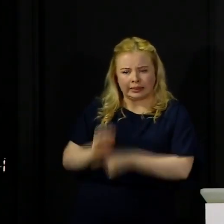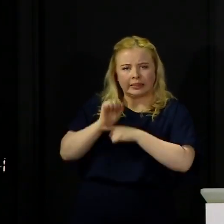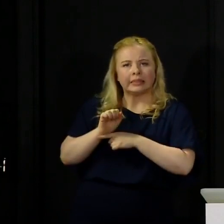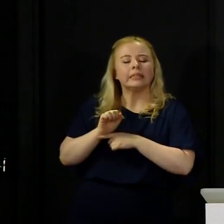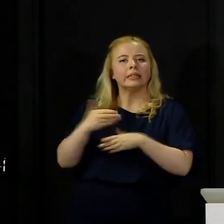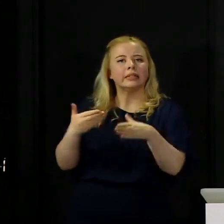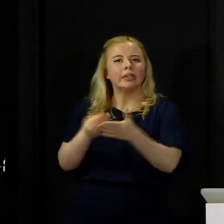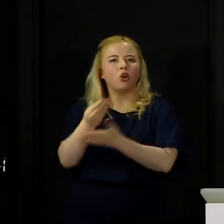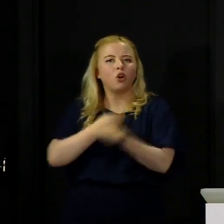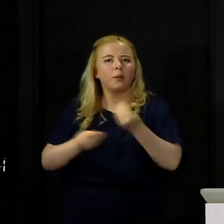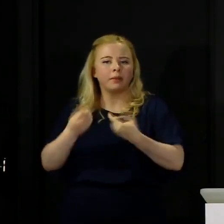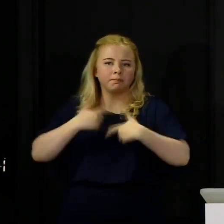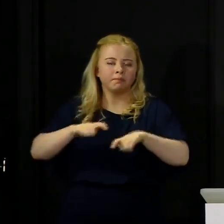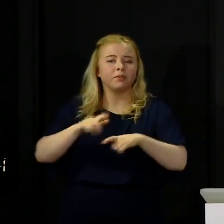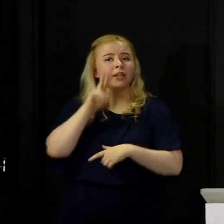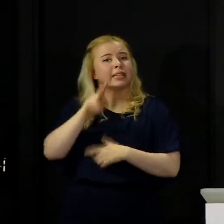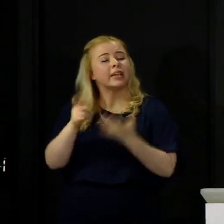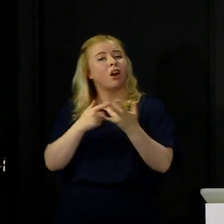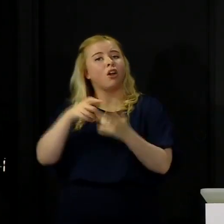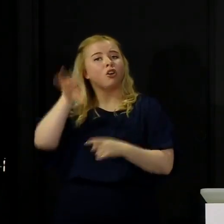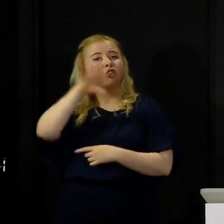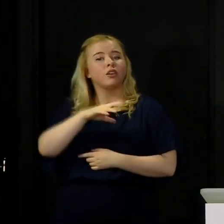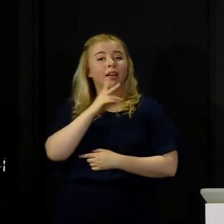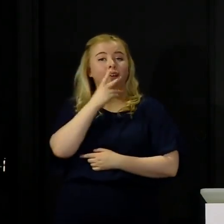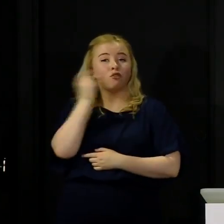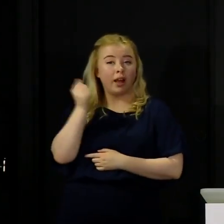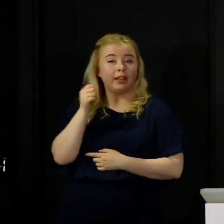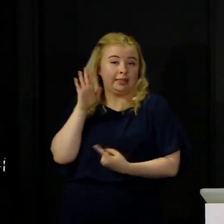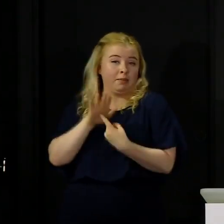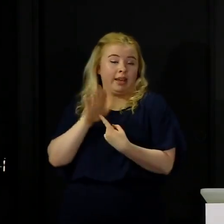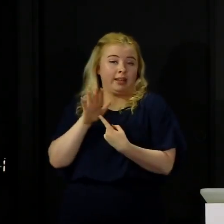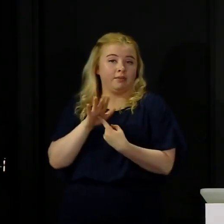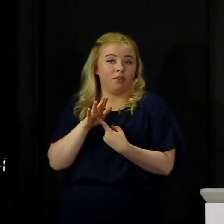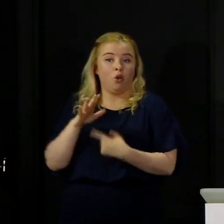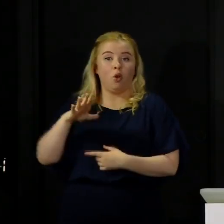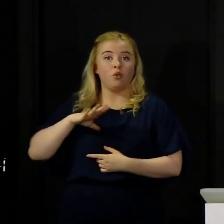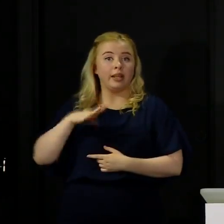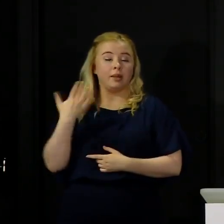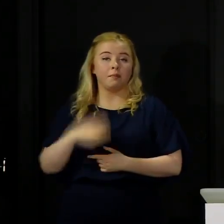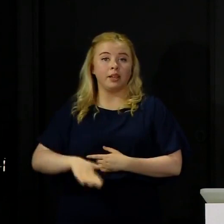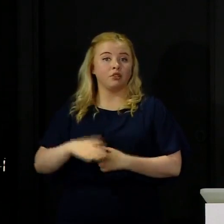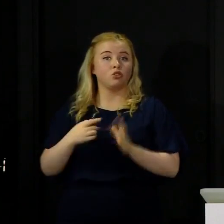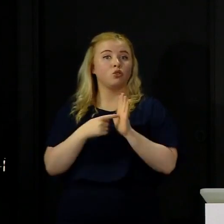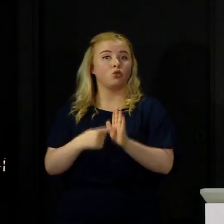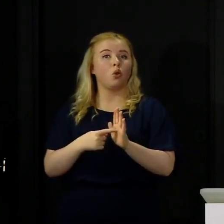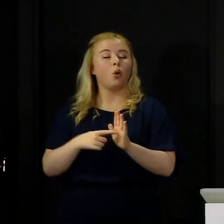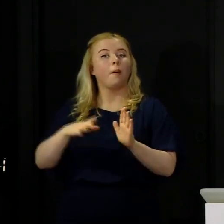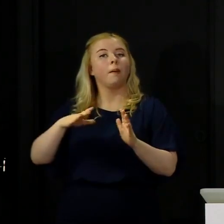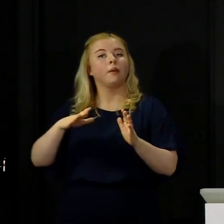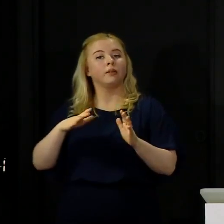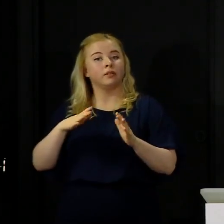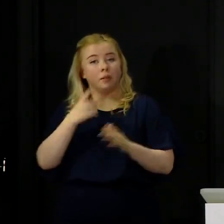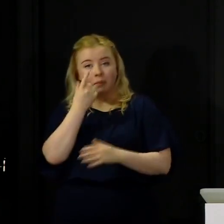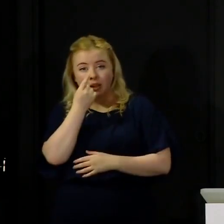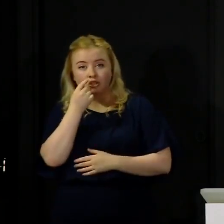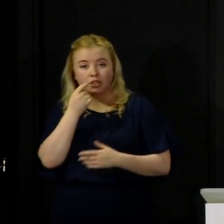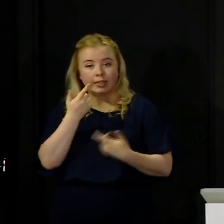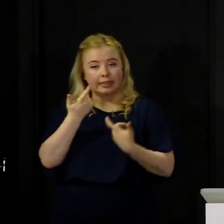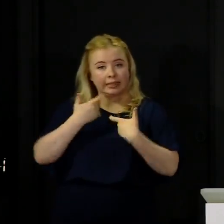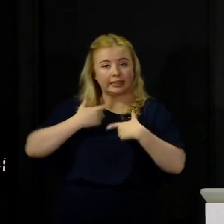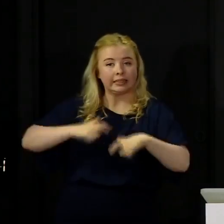And we see other countries, France being one of the main ones, already indicating that they would be prepared to continue